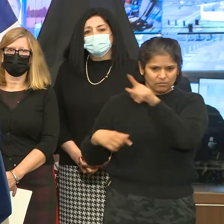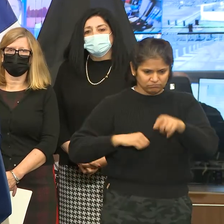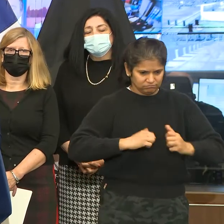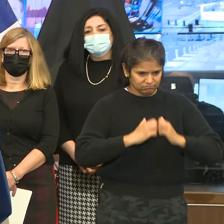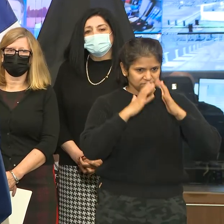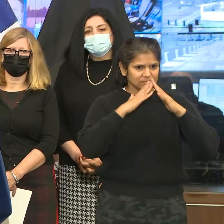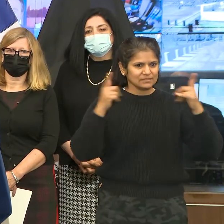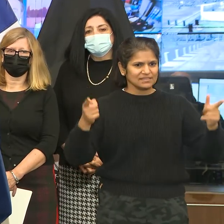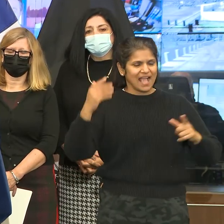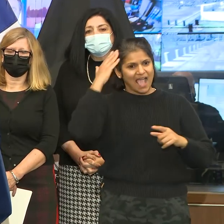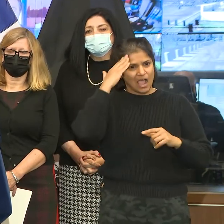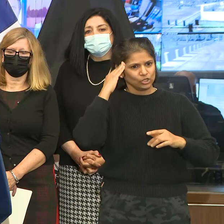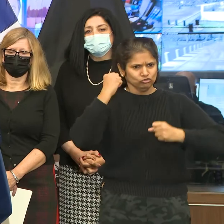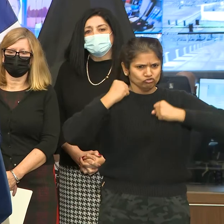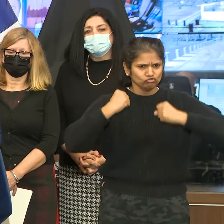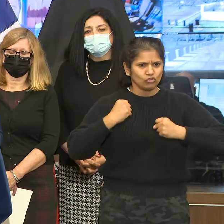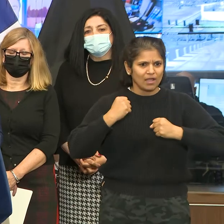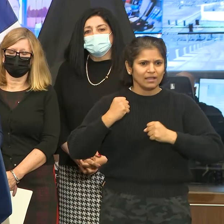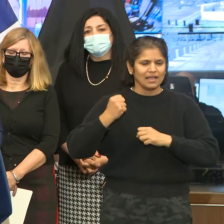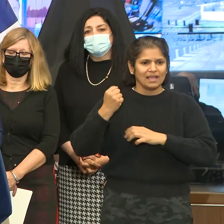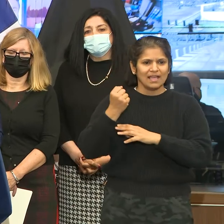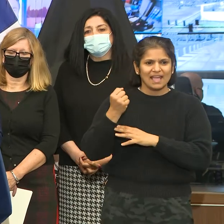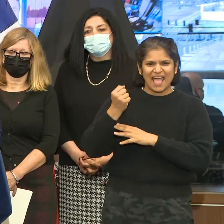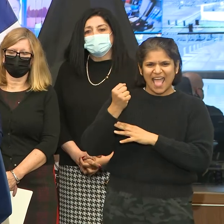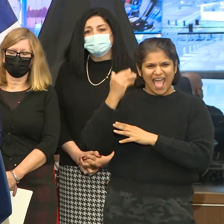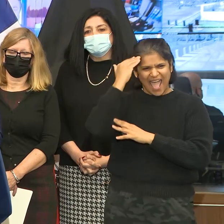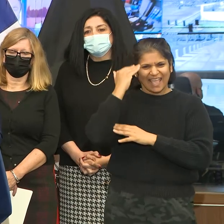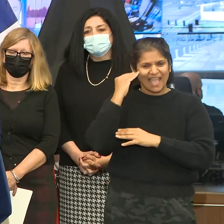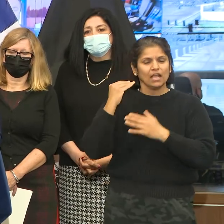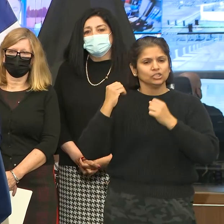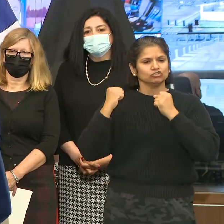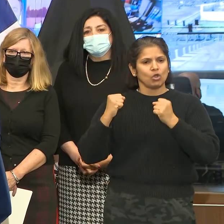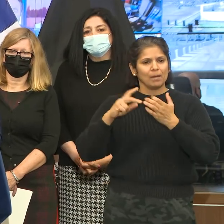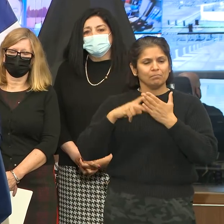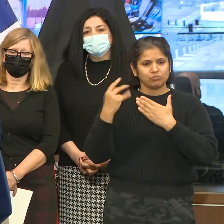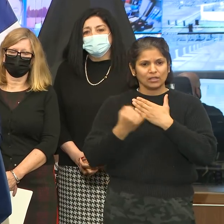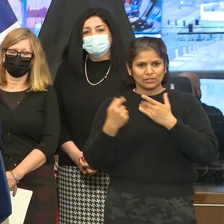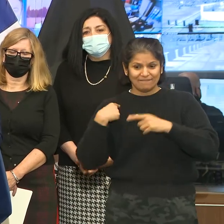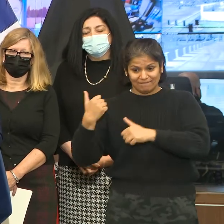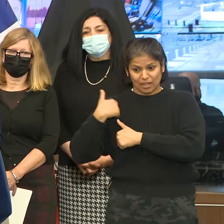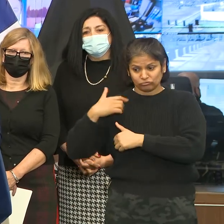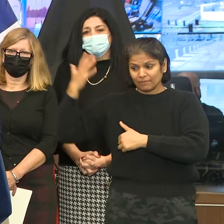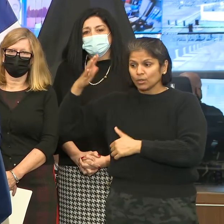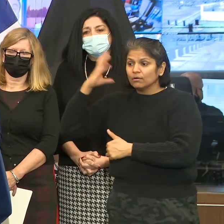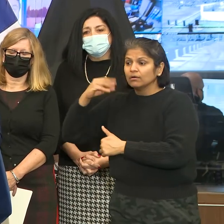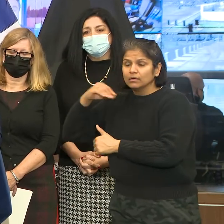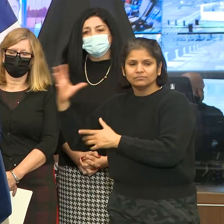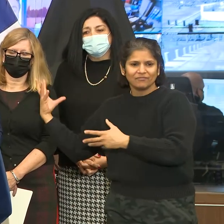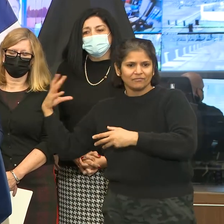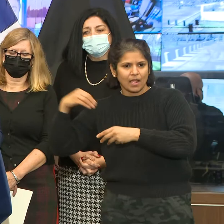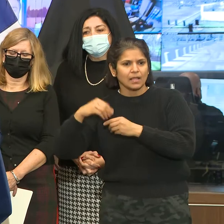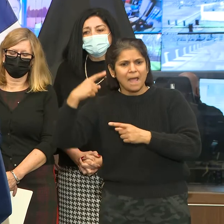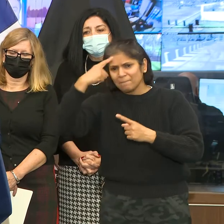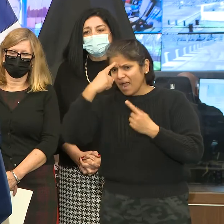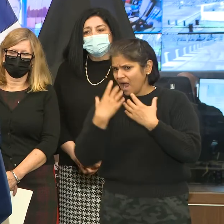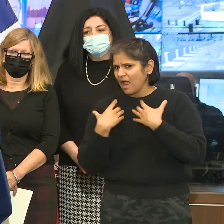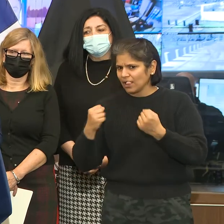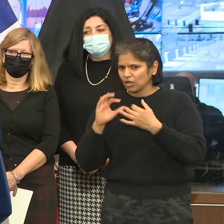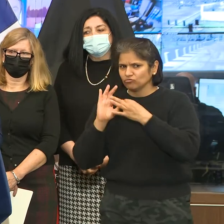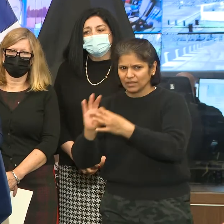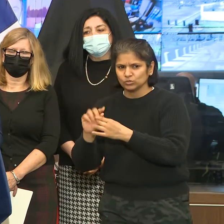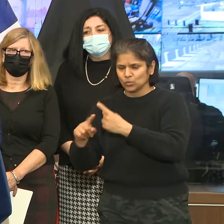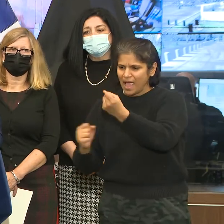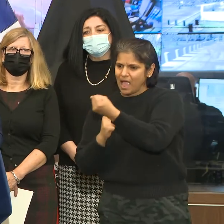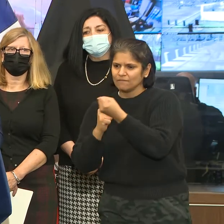veterans get the mental health support that they need, something that's crucial as we move forward in this